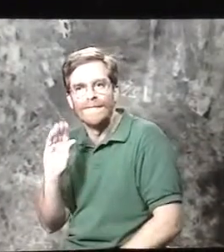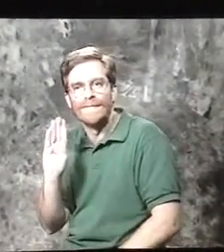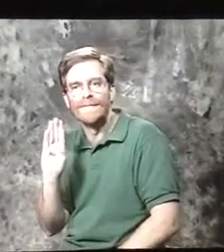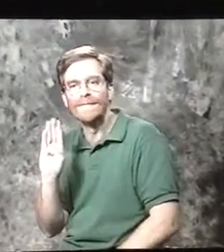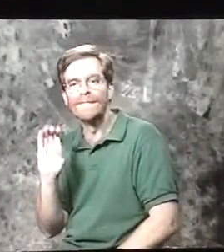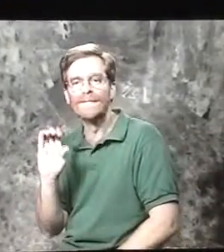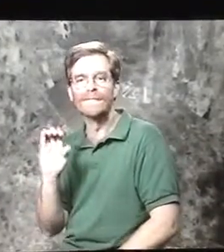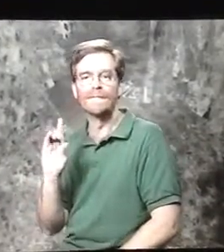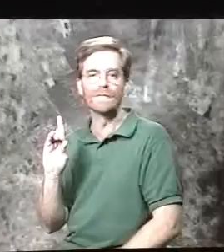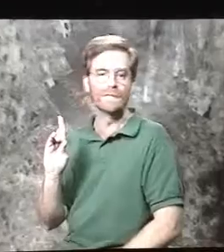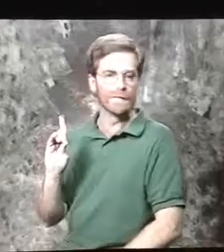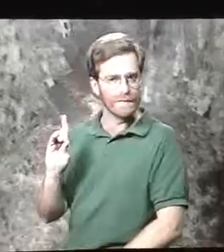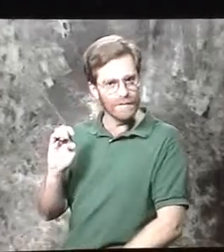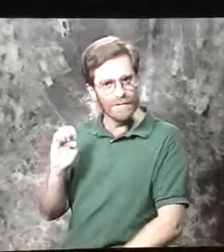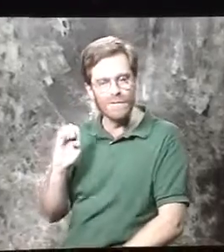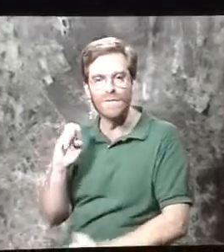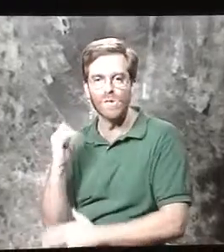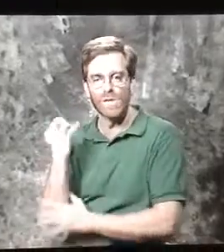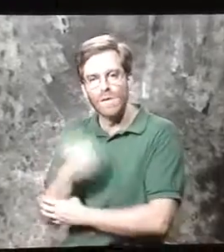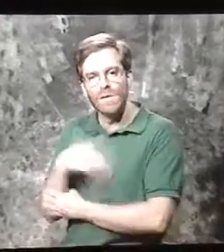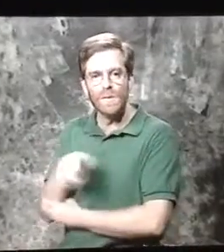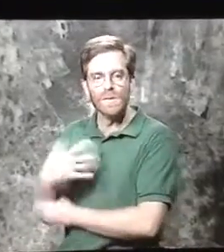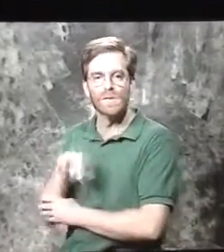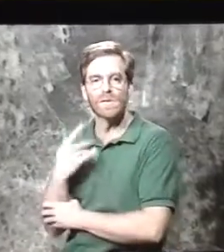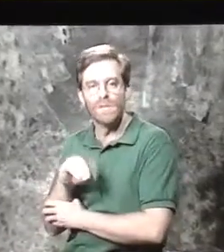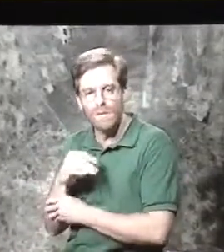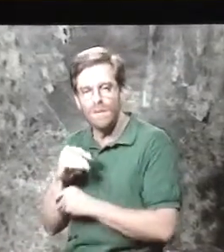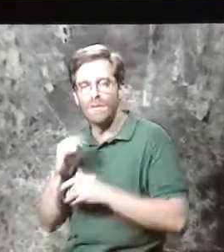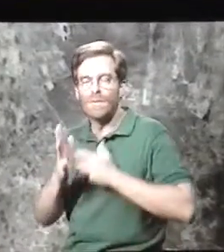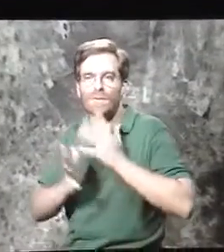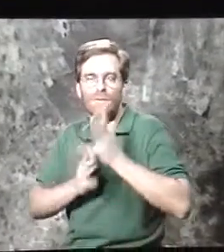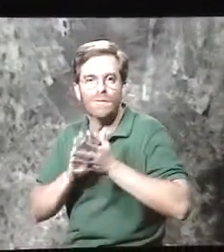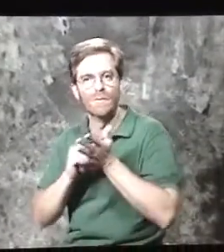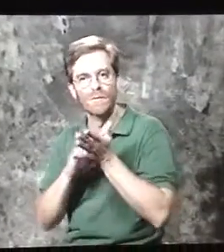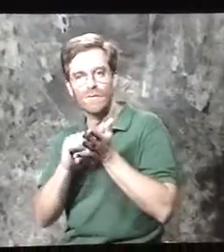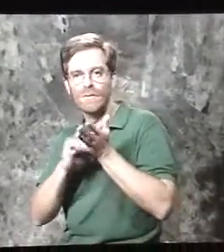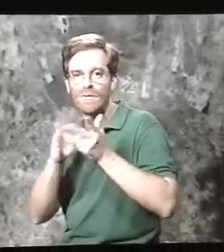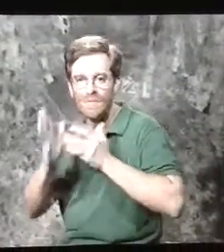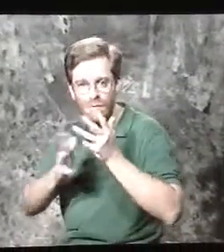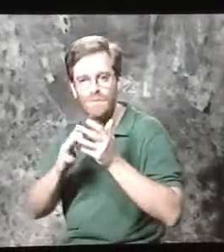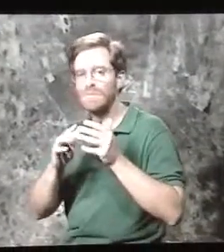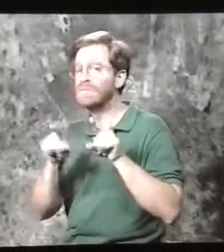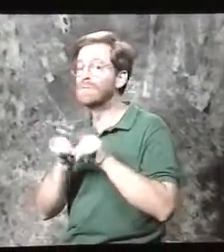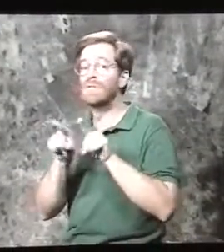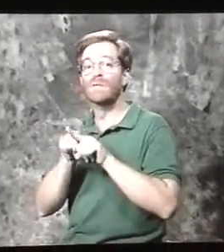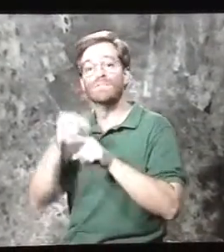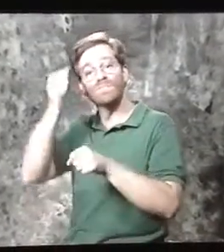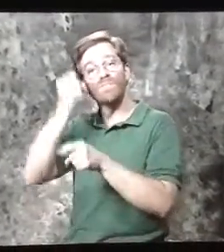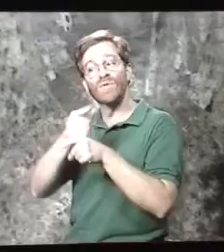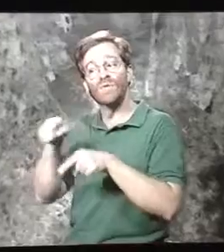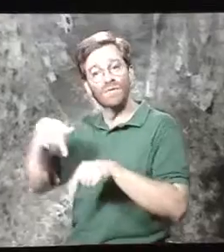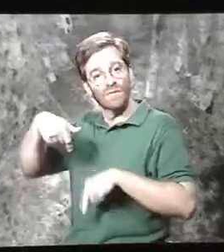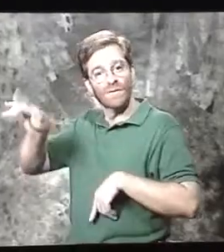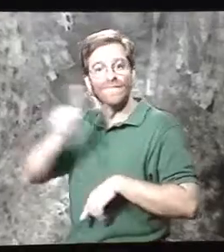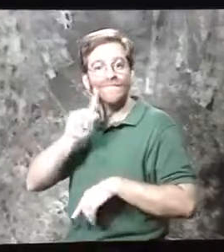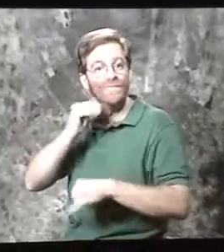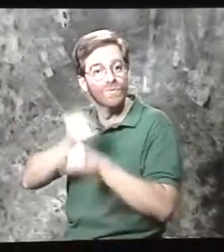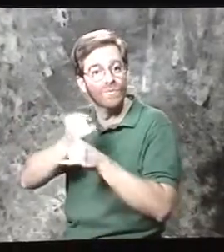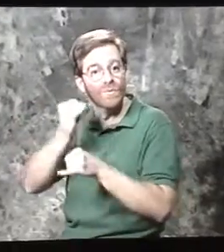learned my ABCs there. And I learned it, and I gestured, and I'd learn, and I'd pick up things. And the same thing happened with my brother.